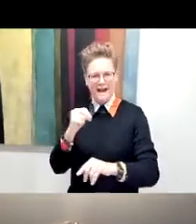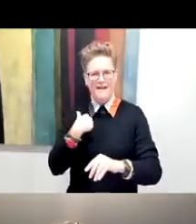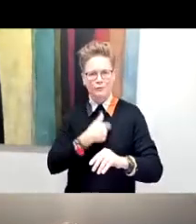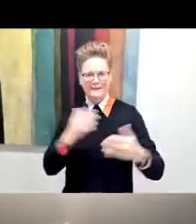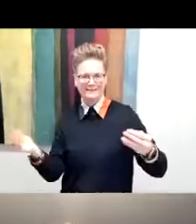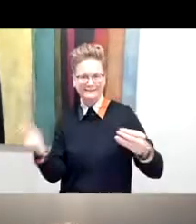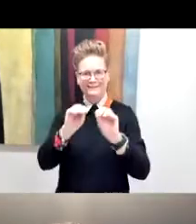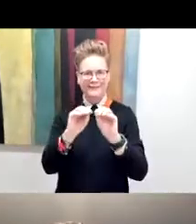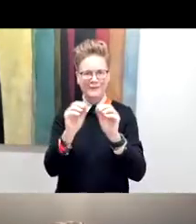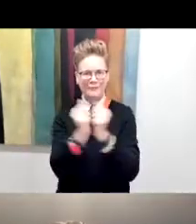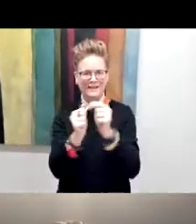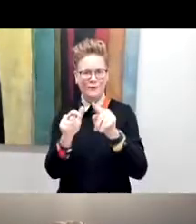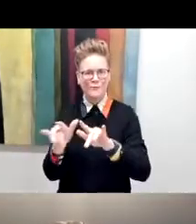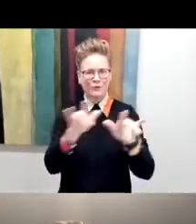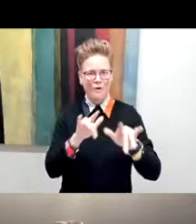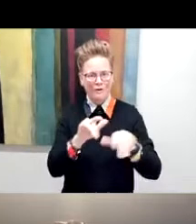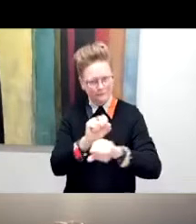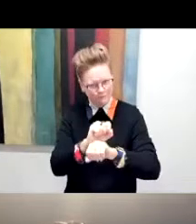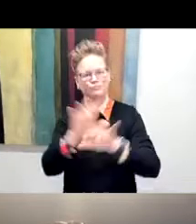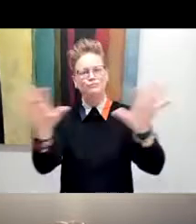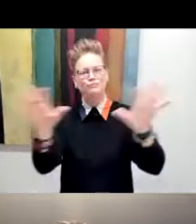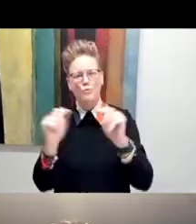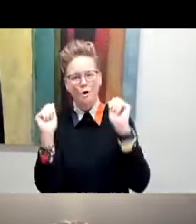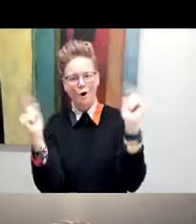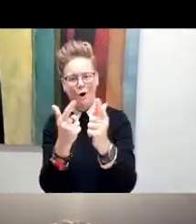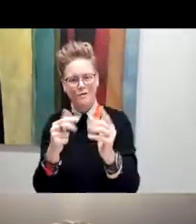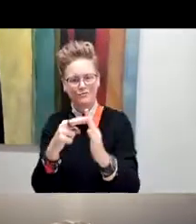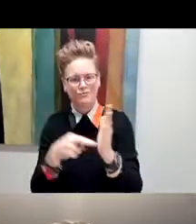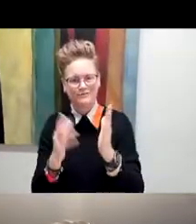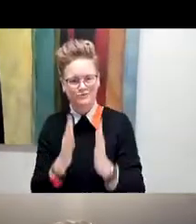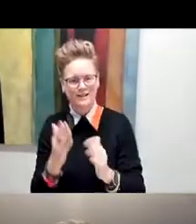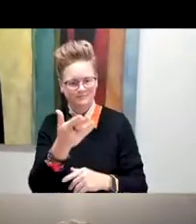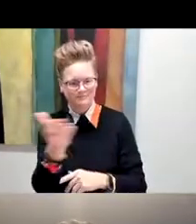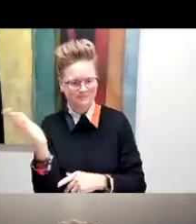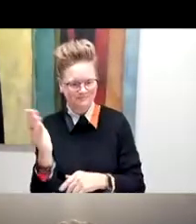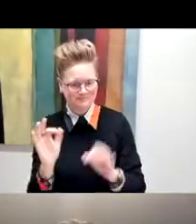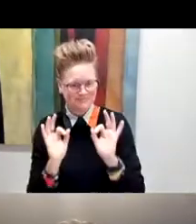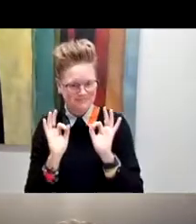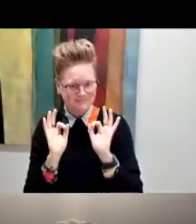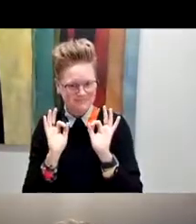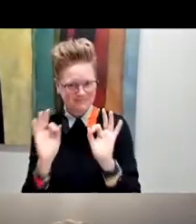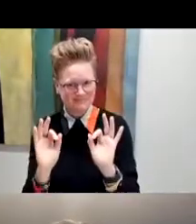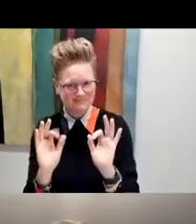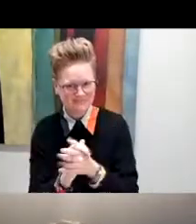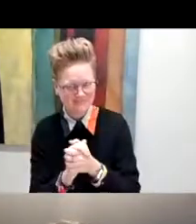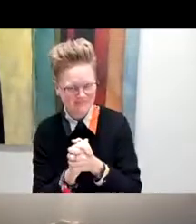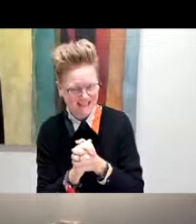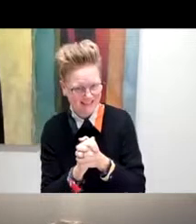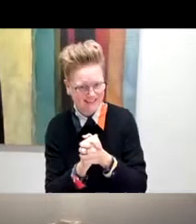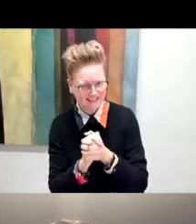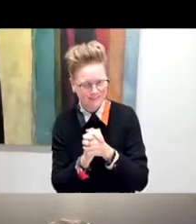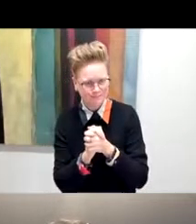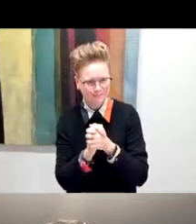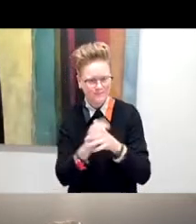will answer all of those, and then we can put those together on the recording and then send those all to everyone who has